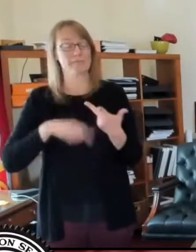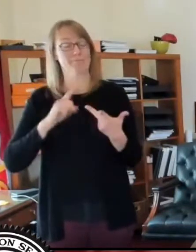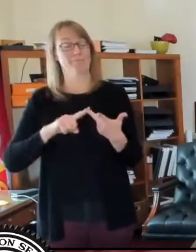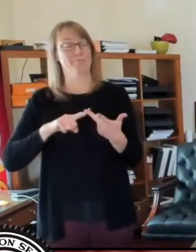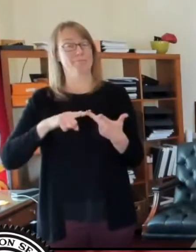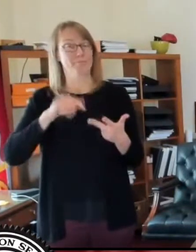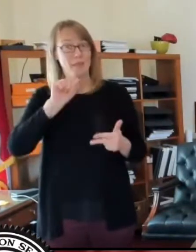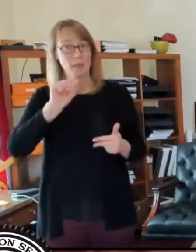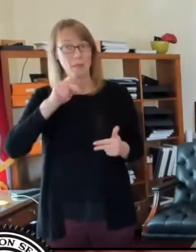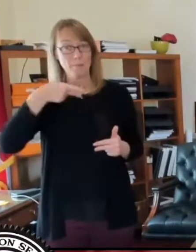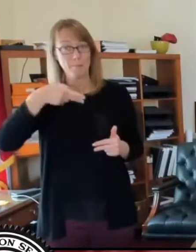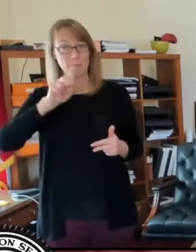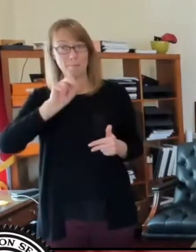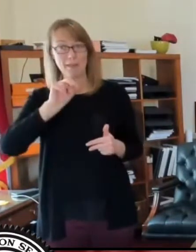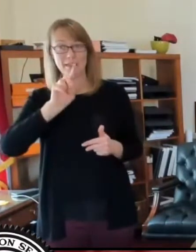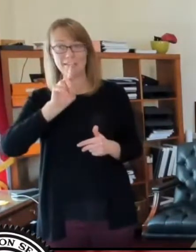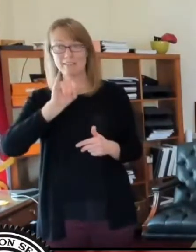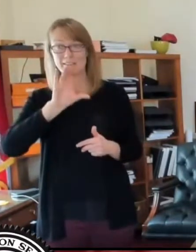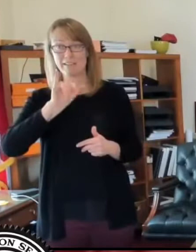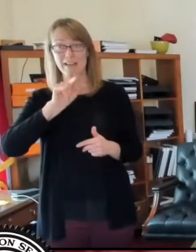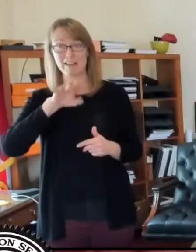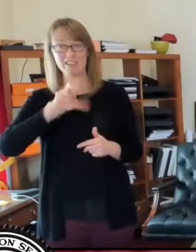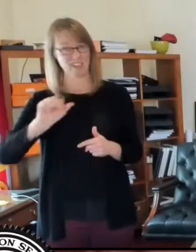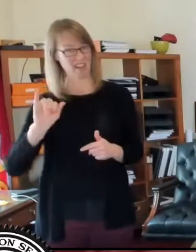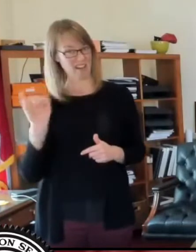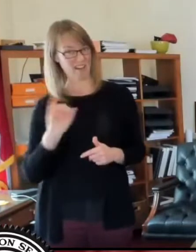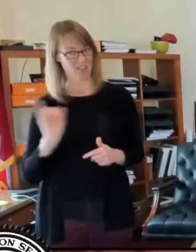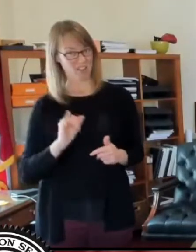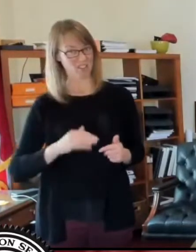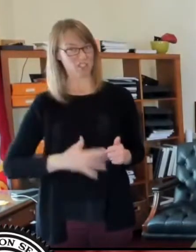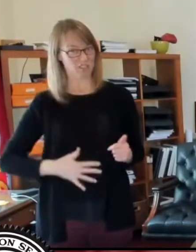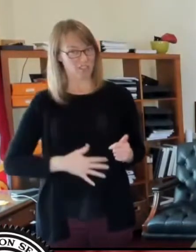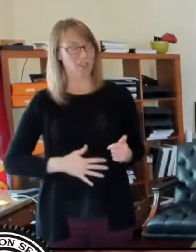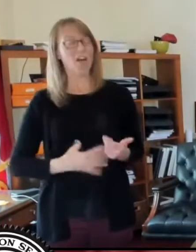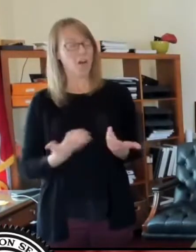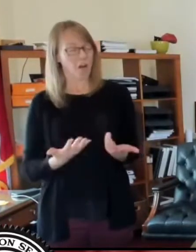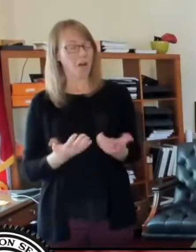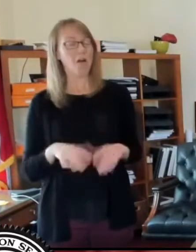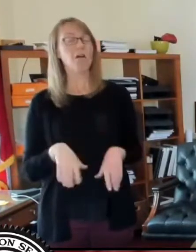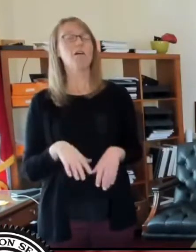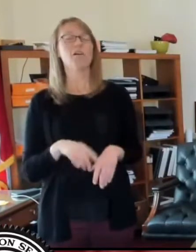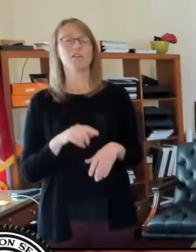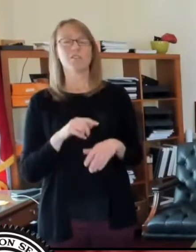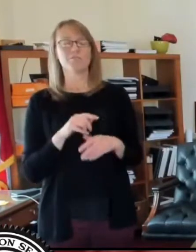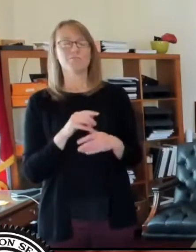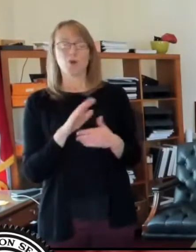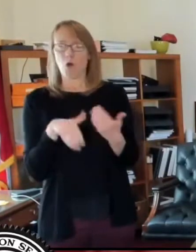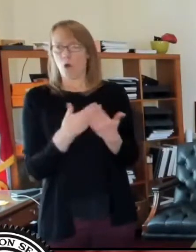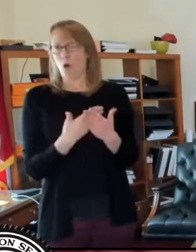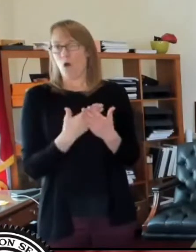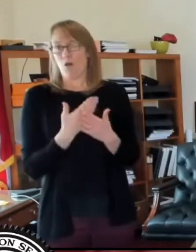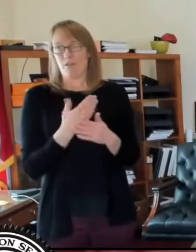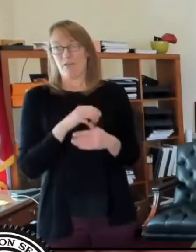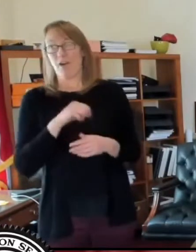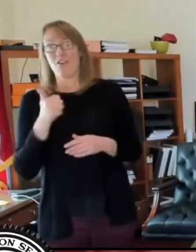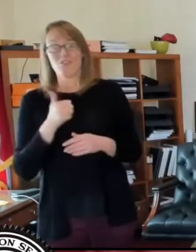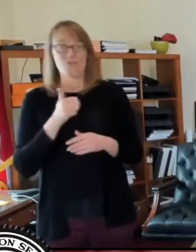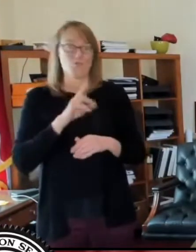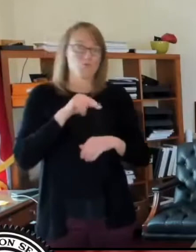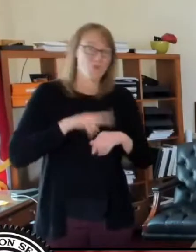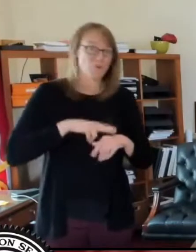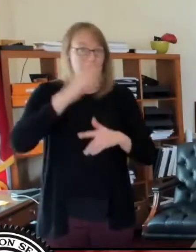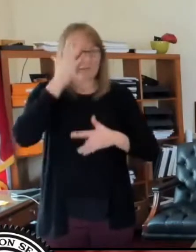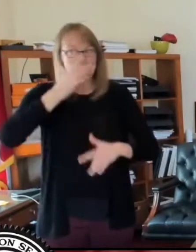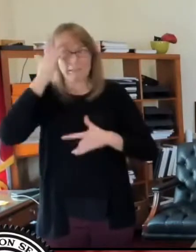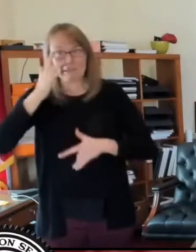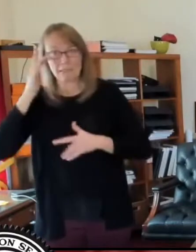still operating on all the other necessary treatments as well.